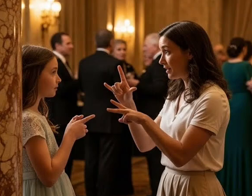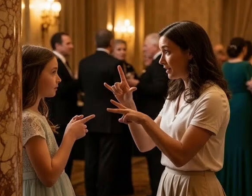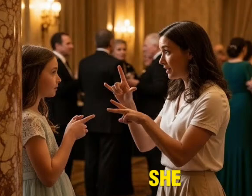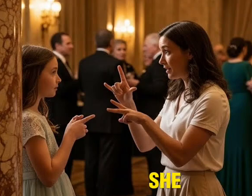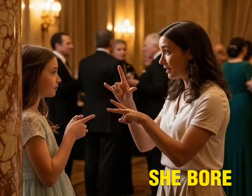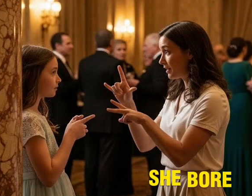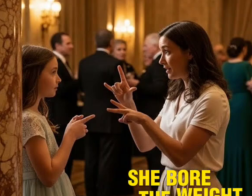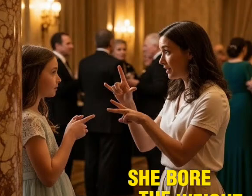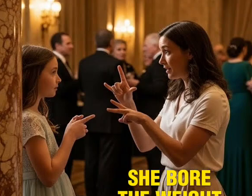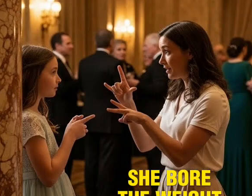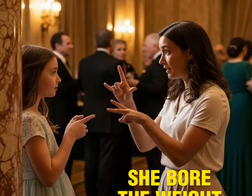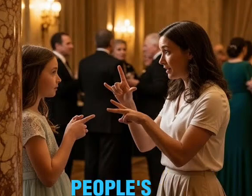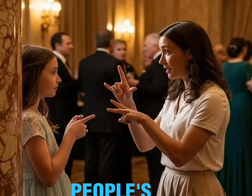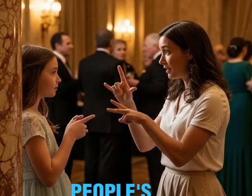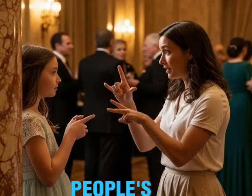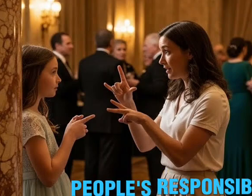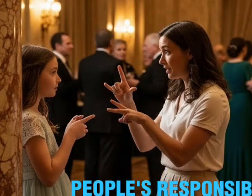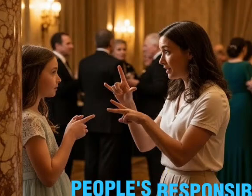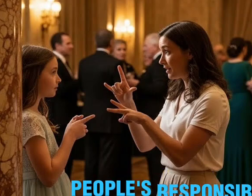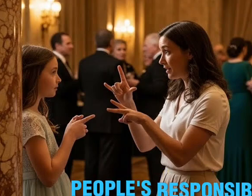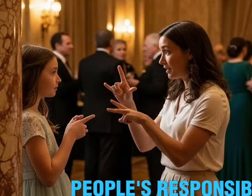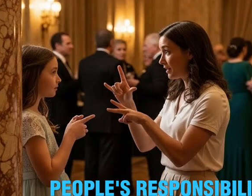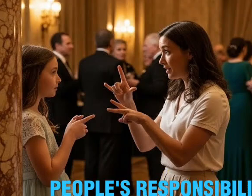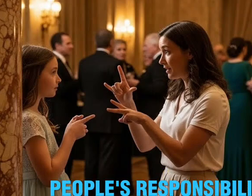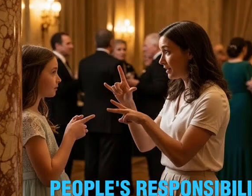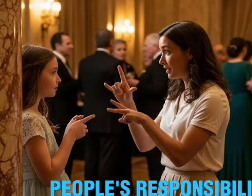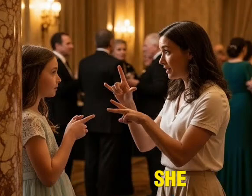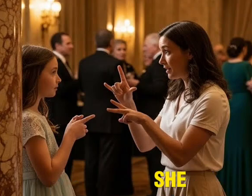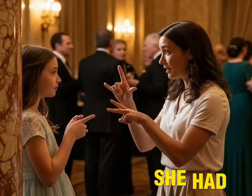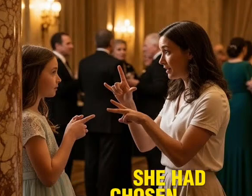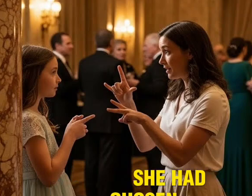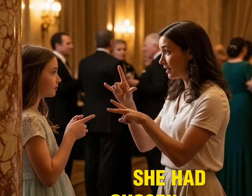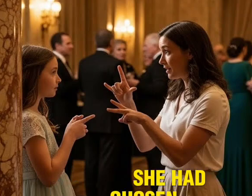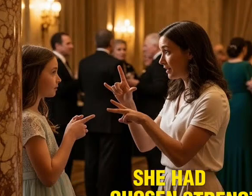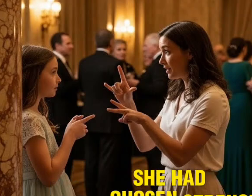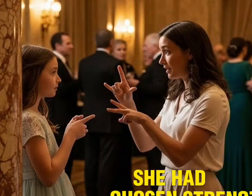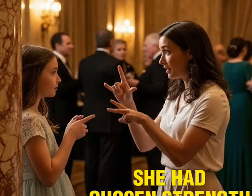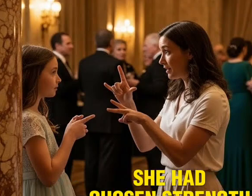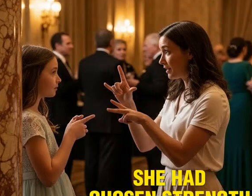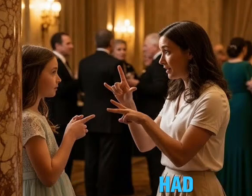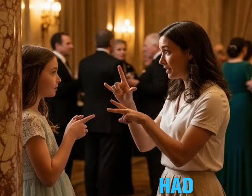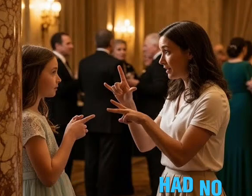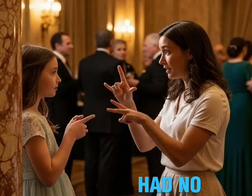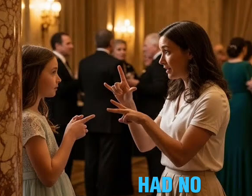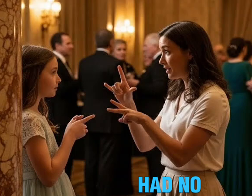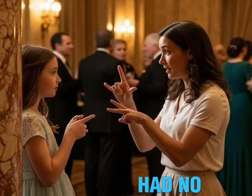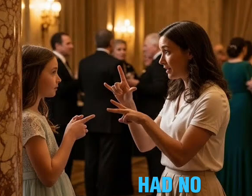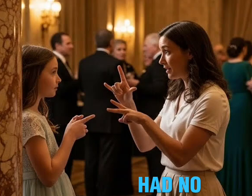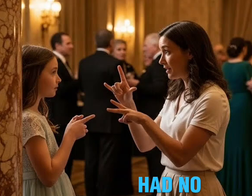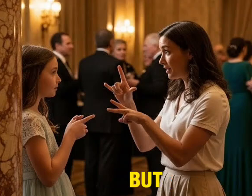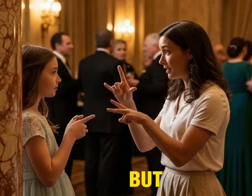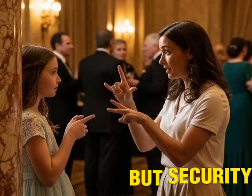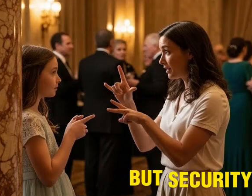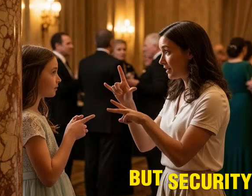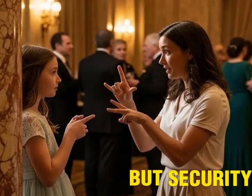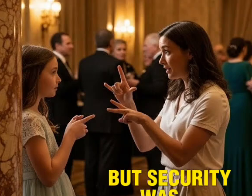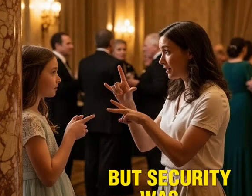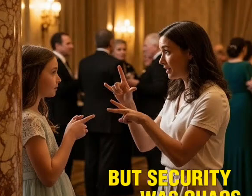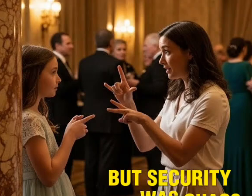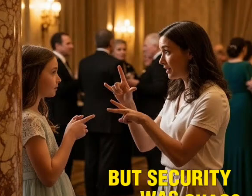She bore the weight of 2 people's responsibilities alone. She had chosen strength because she had no other choice. But security was chaos.